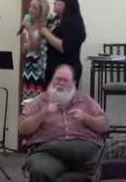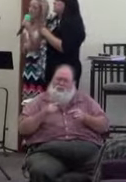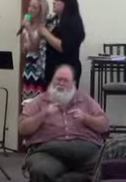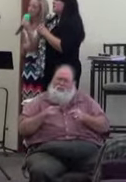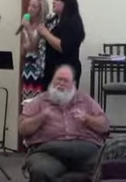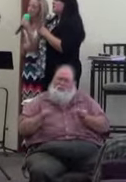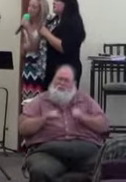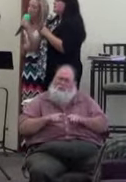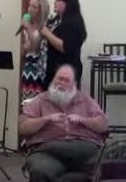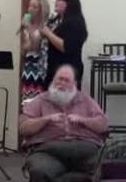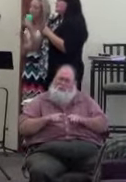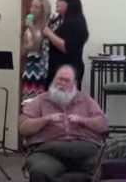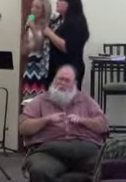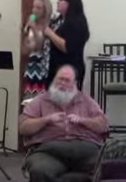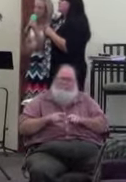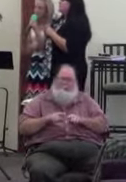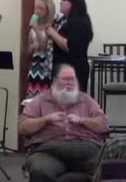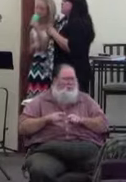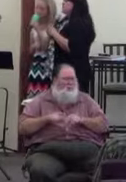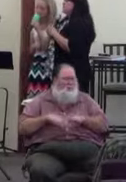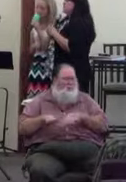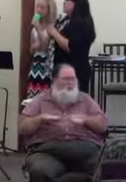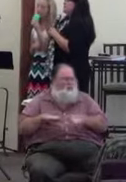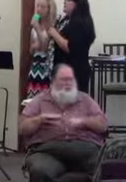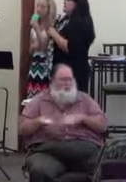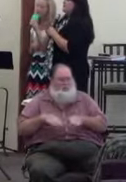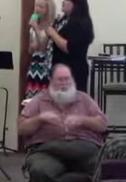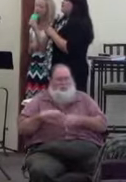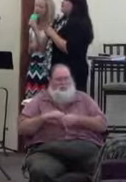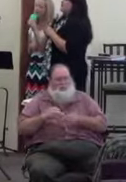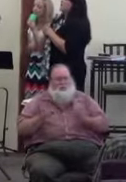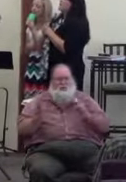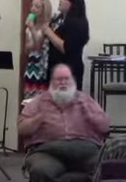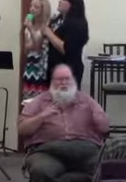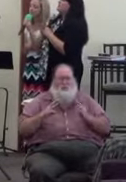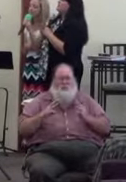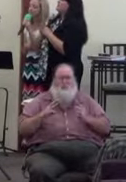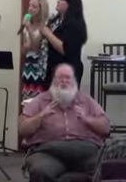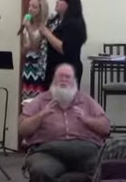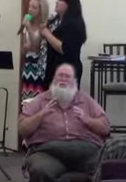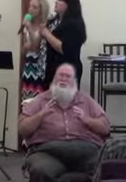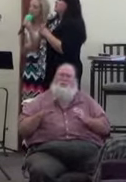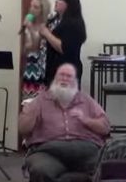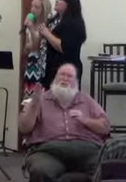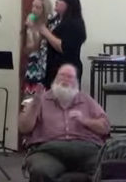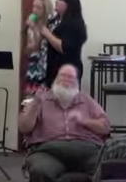Stumbled in the wind, you heard my cry, you